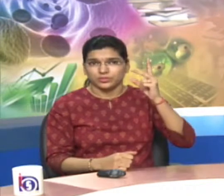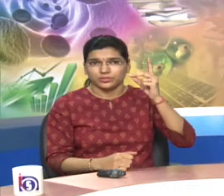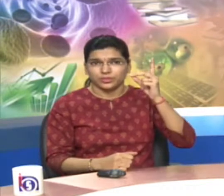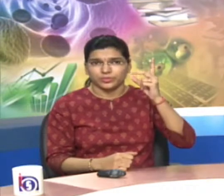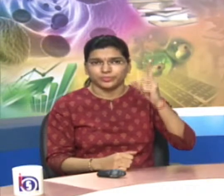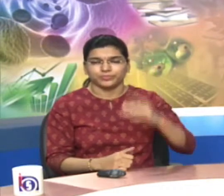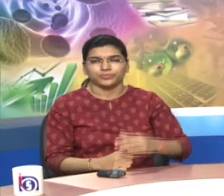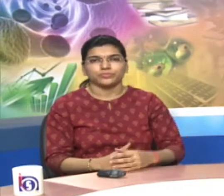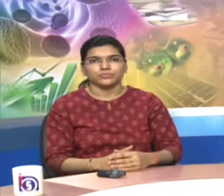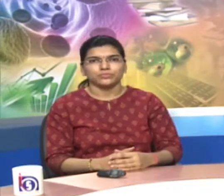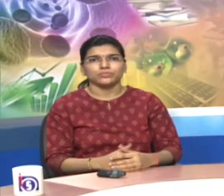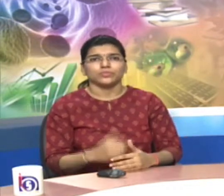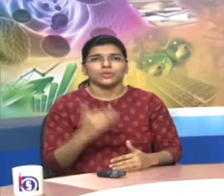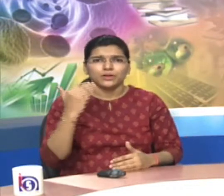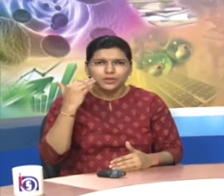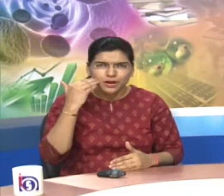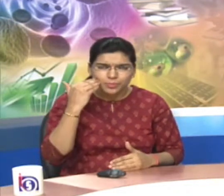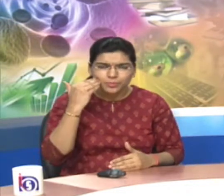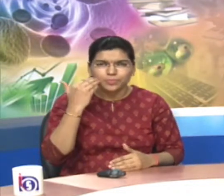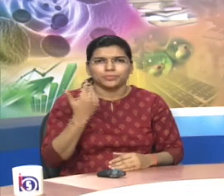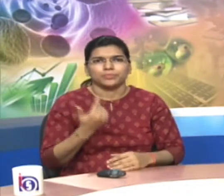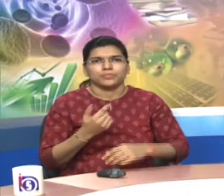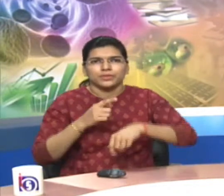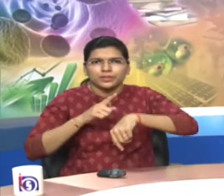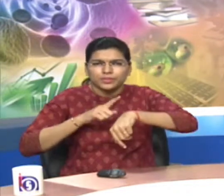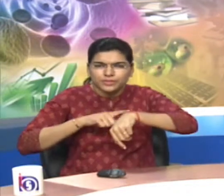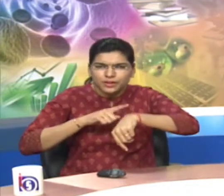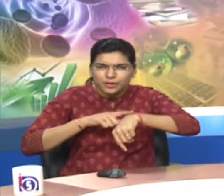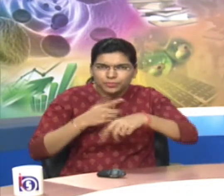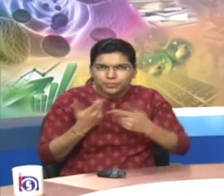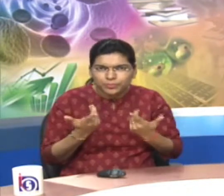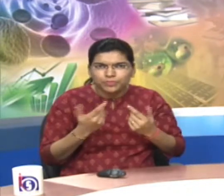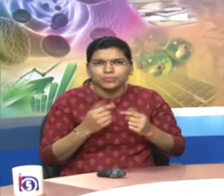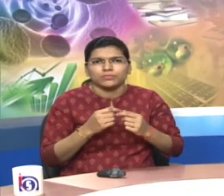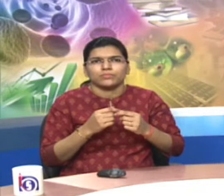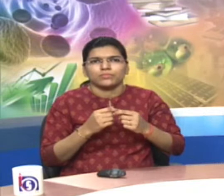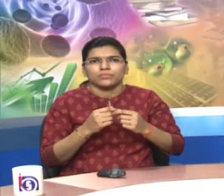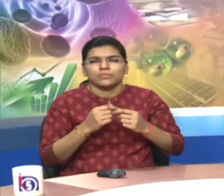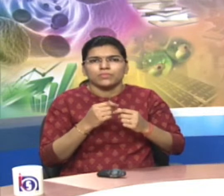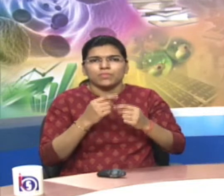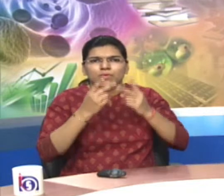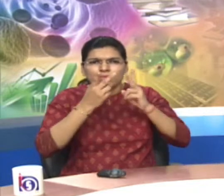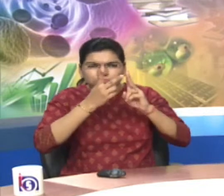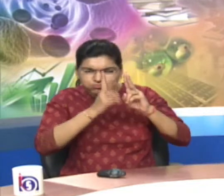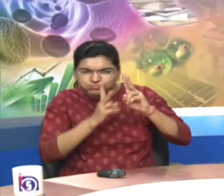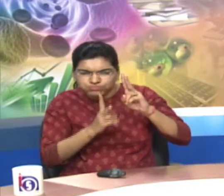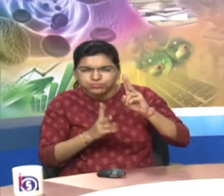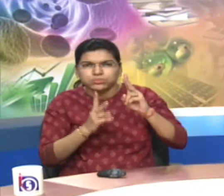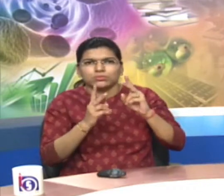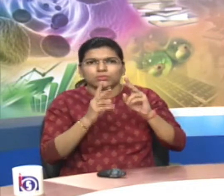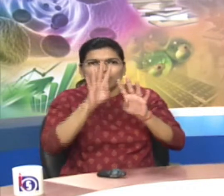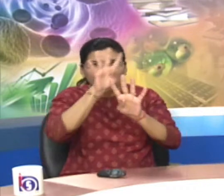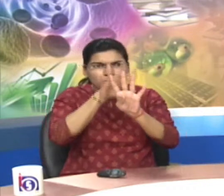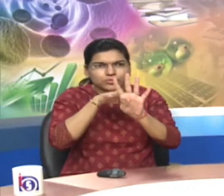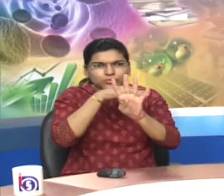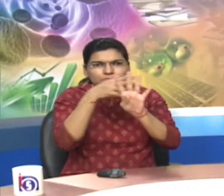teaching. The second objective is you can format the data and